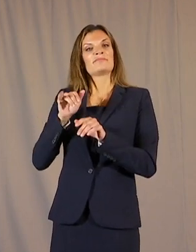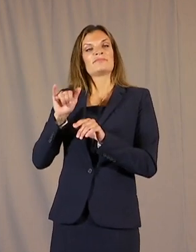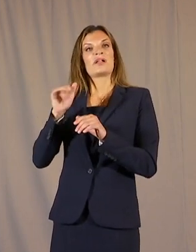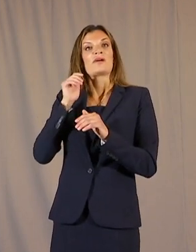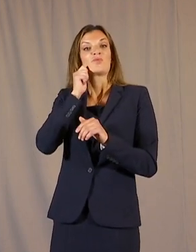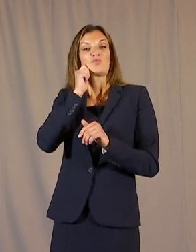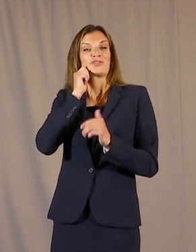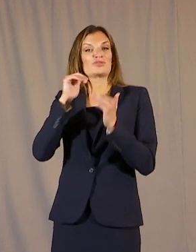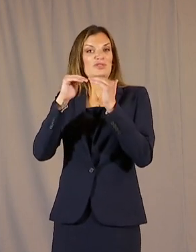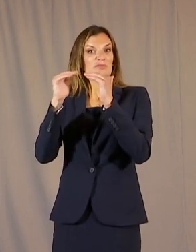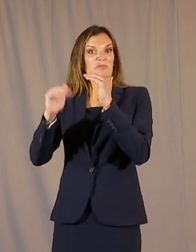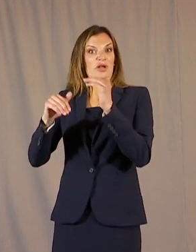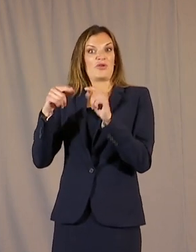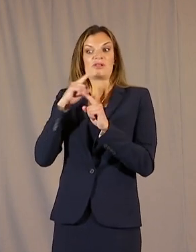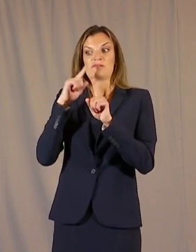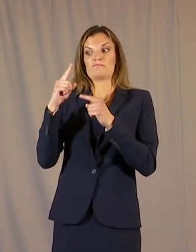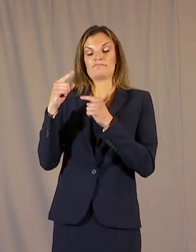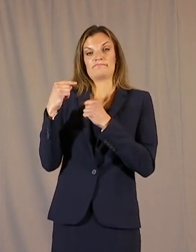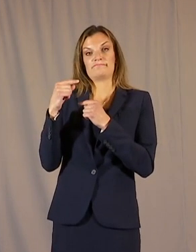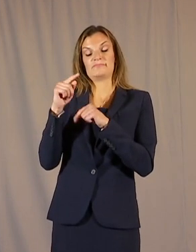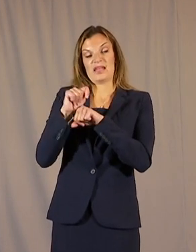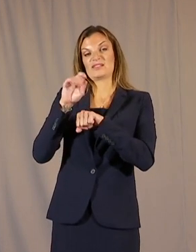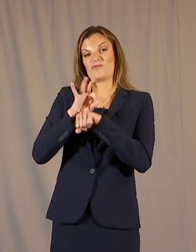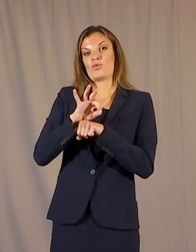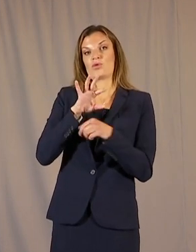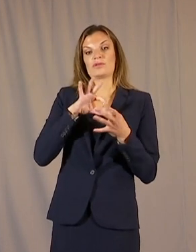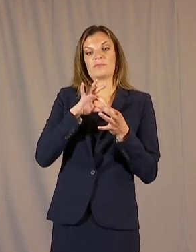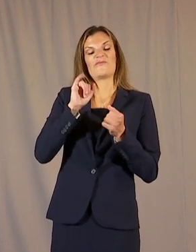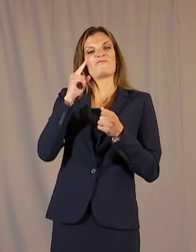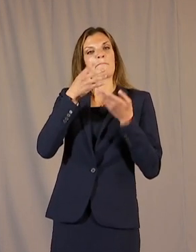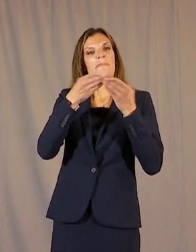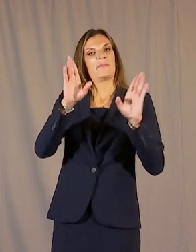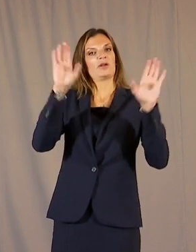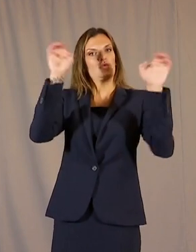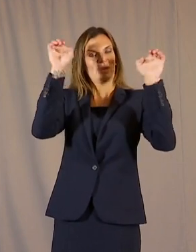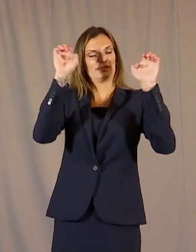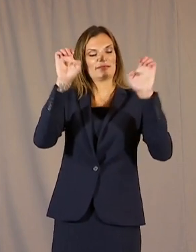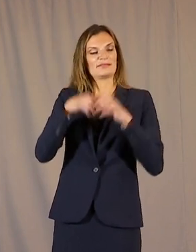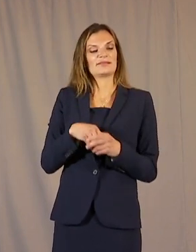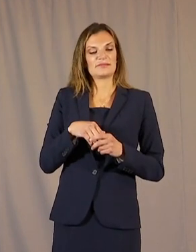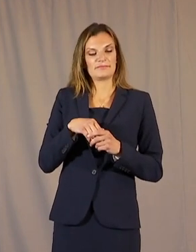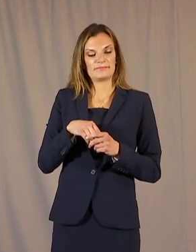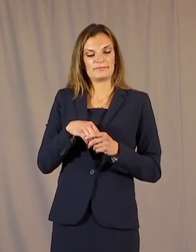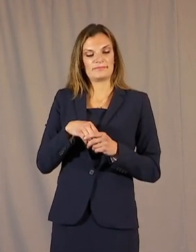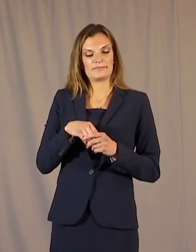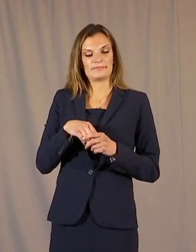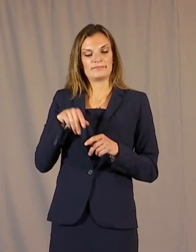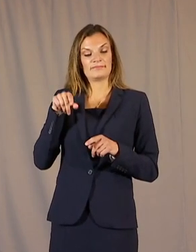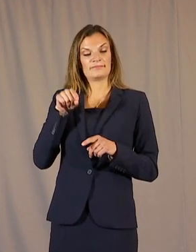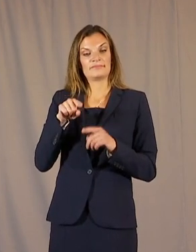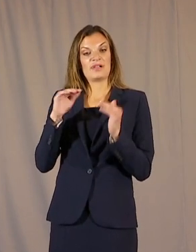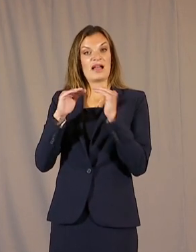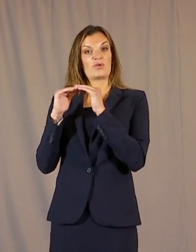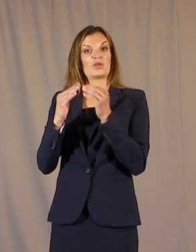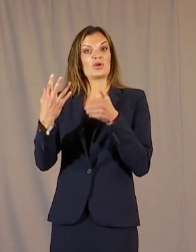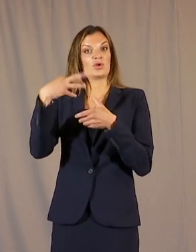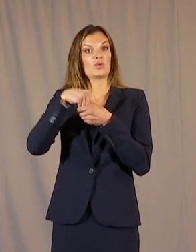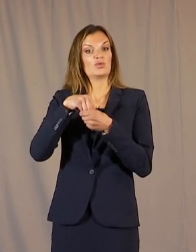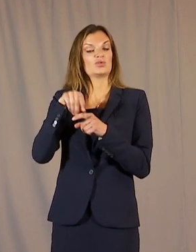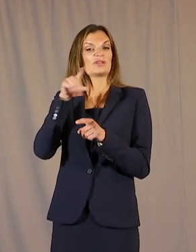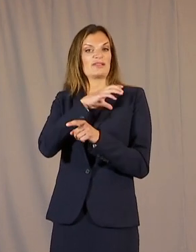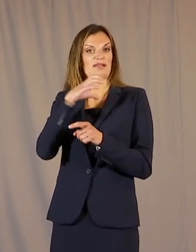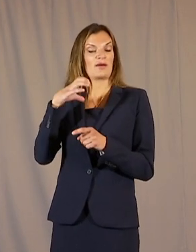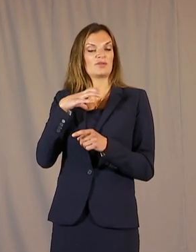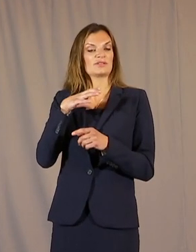health crisis. She is a leadership member of the Diversity, Equity, and Inclusion Council and the Michigan Committee of